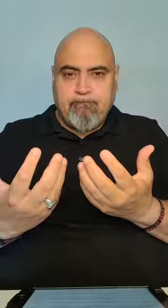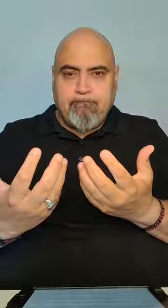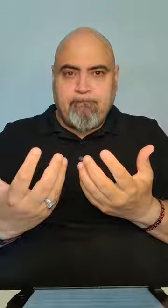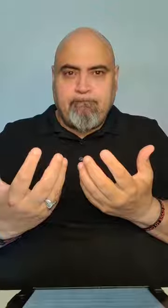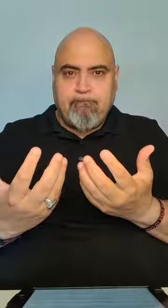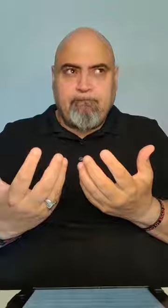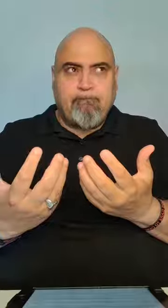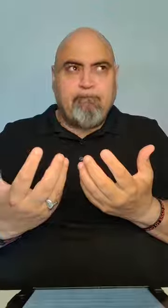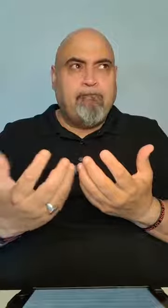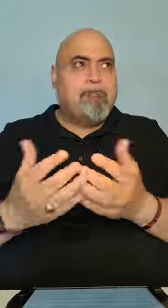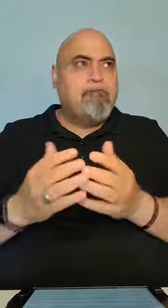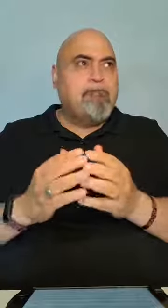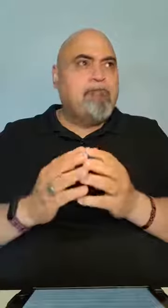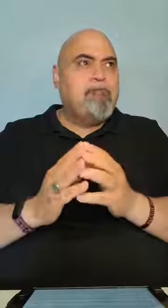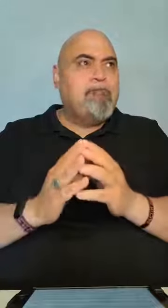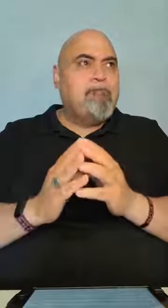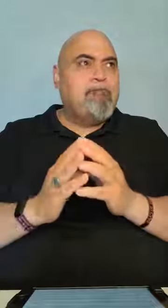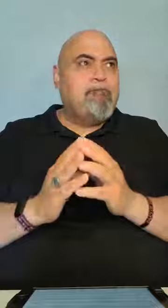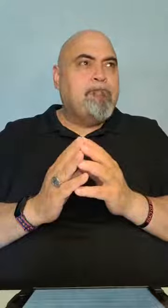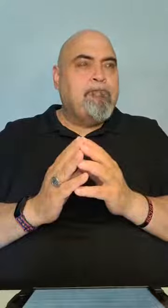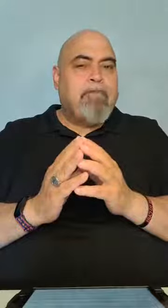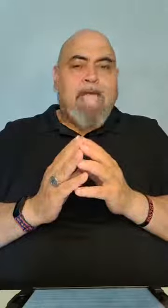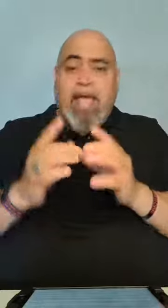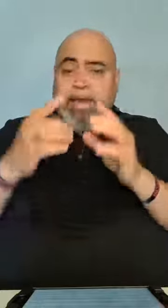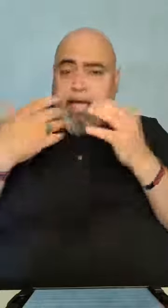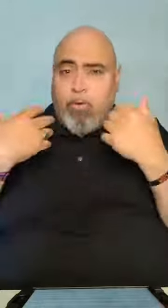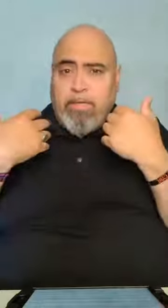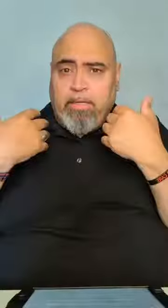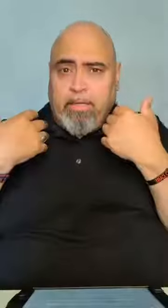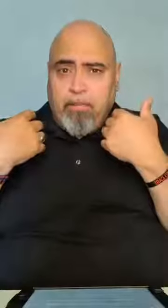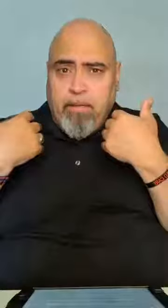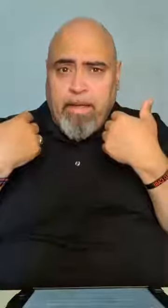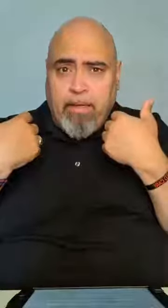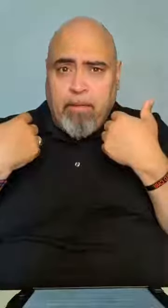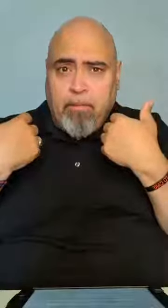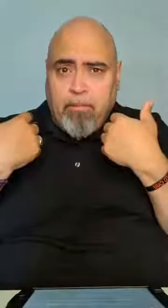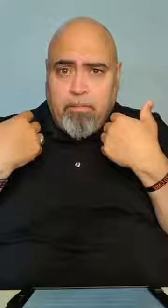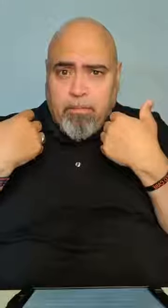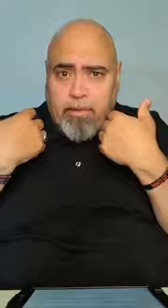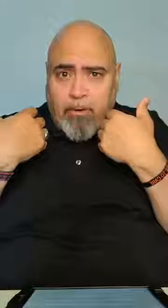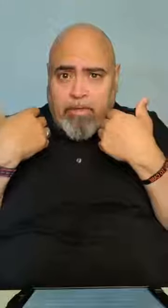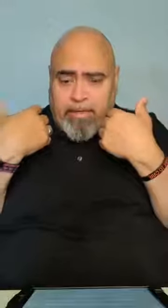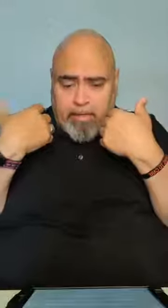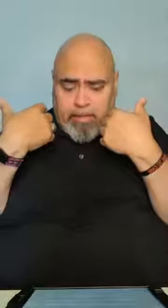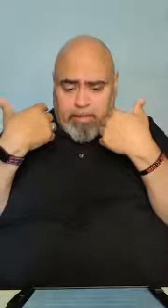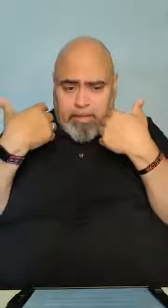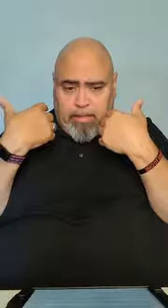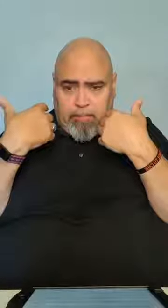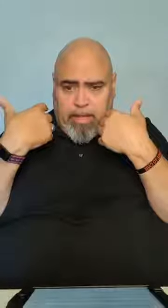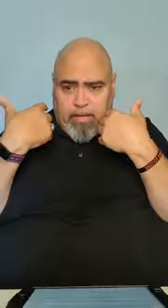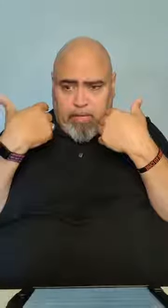And not only did my not only did my